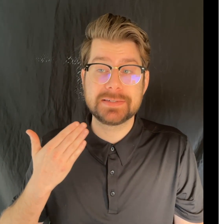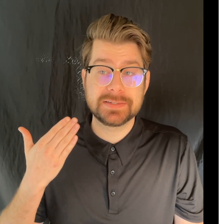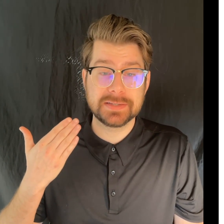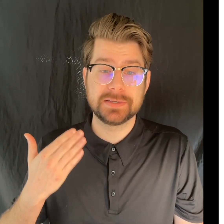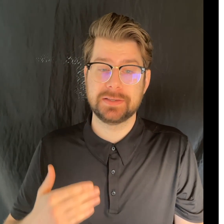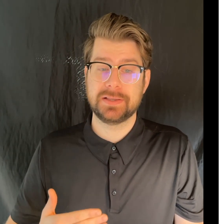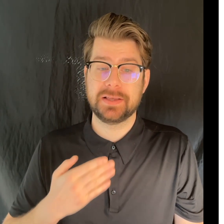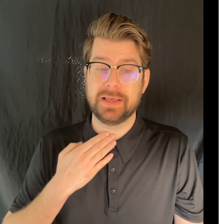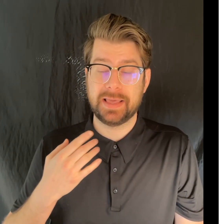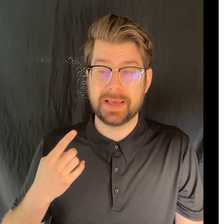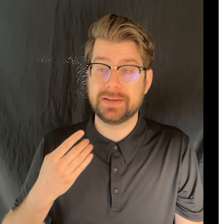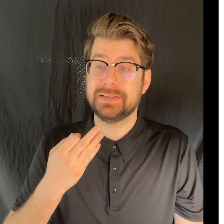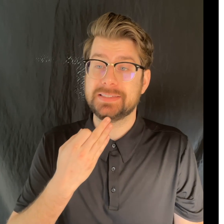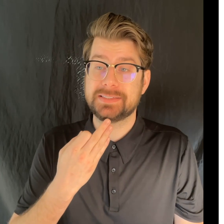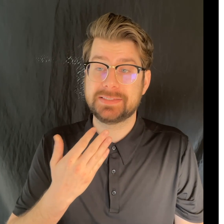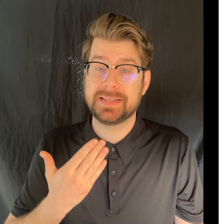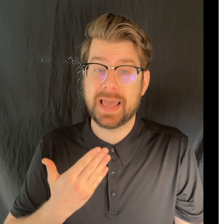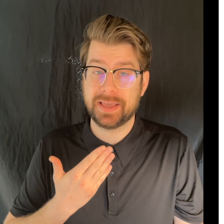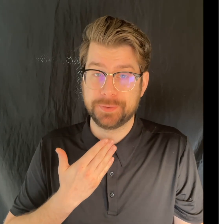Nate, and say.